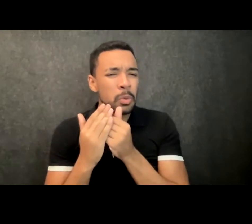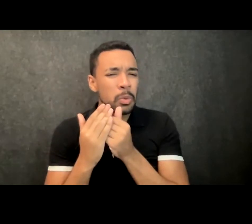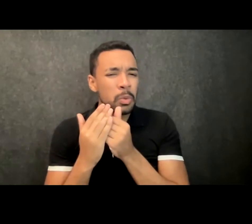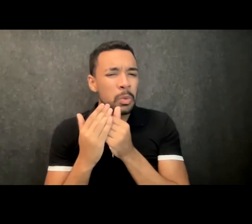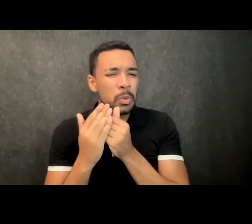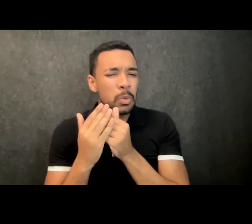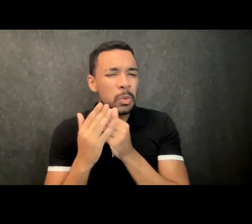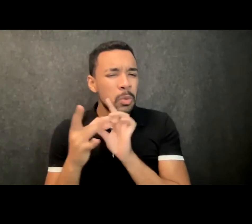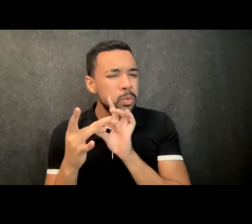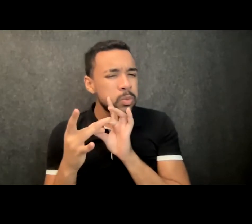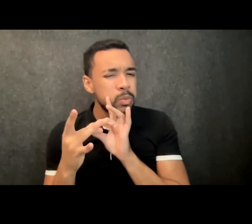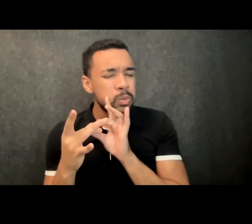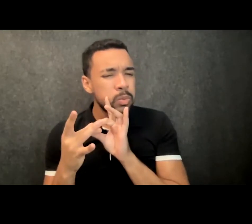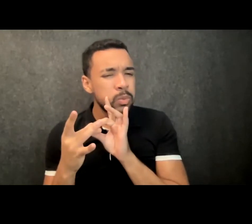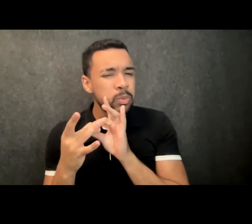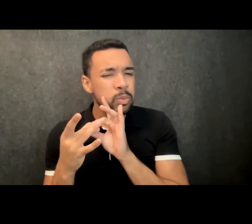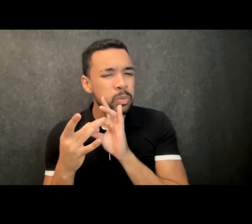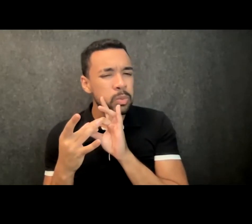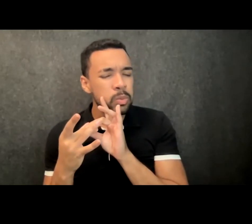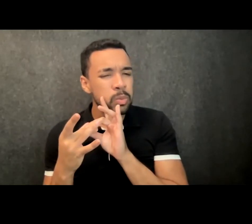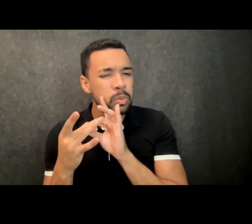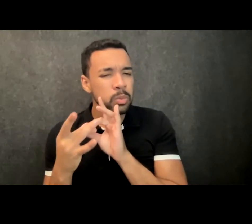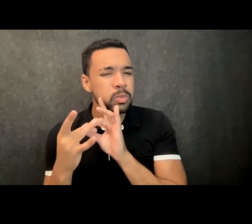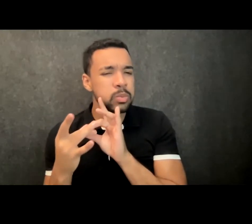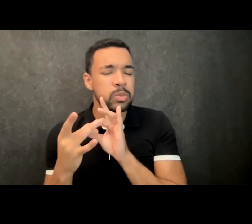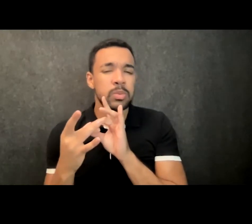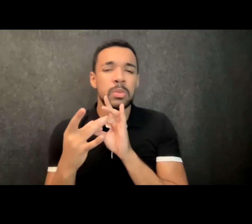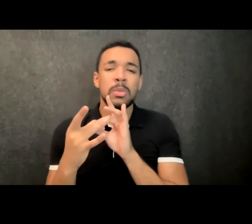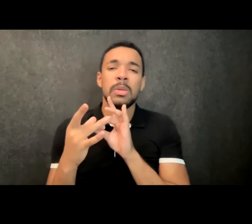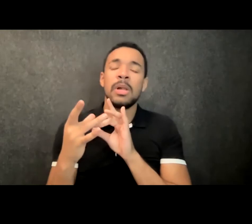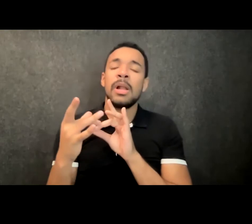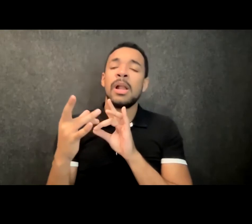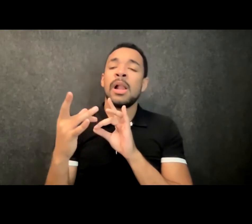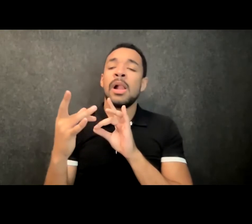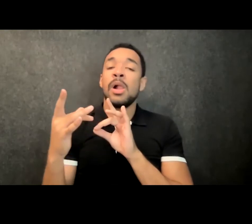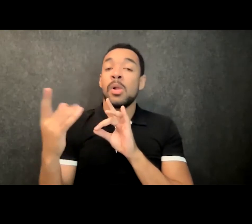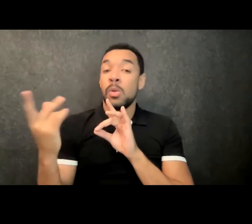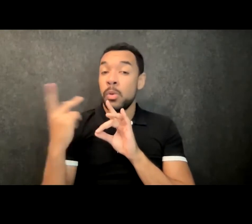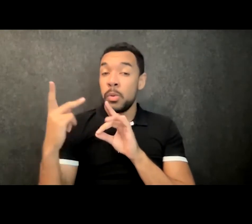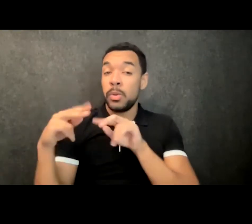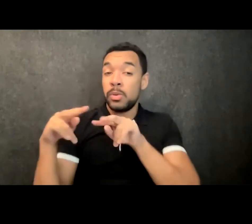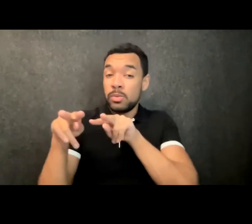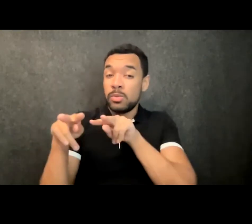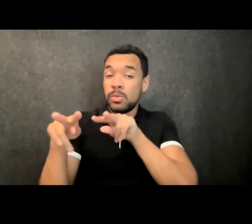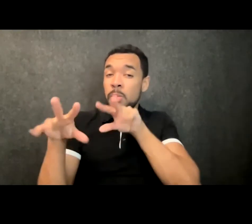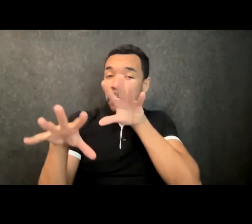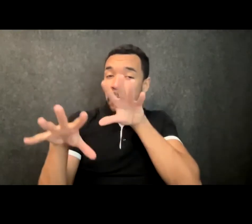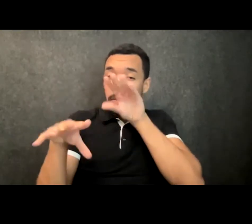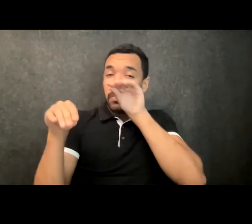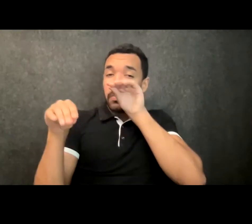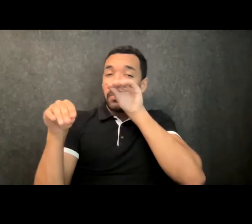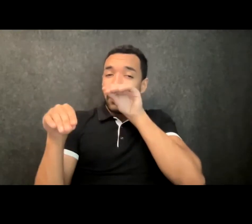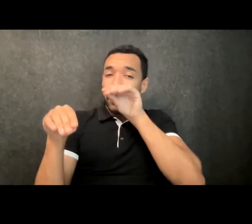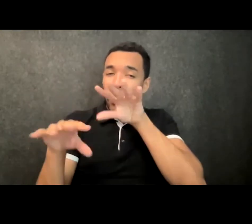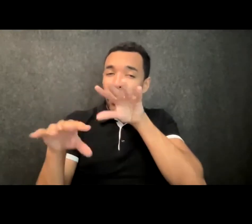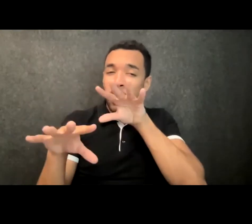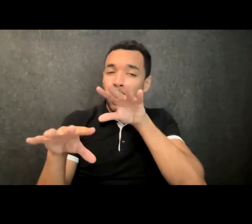My fingers tracing the edge of his ear until our breath matched and slowed in sync in the